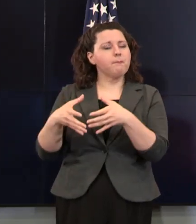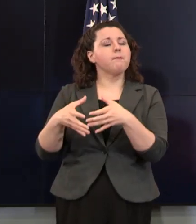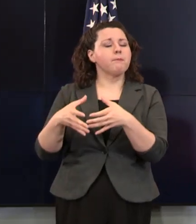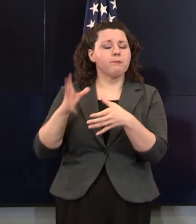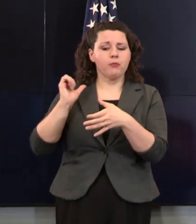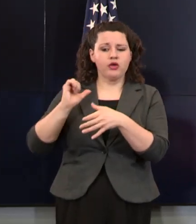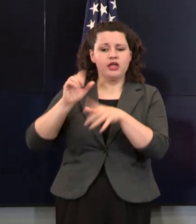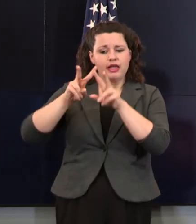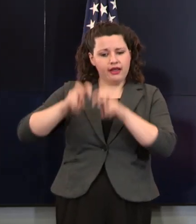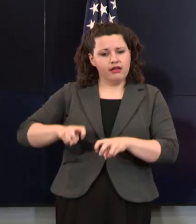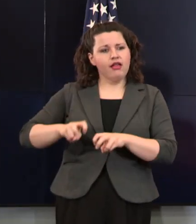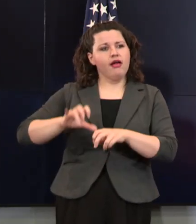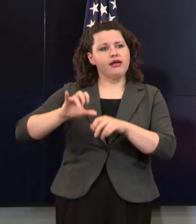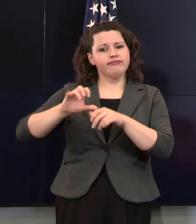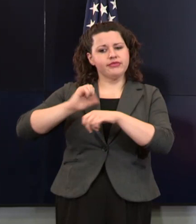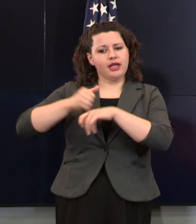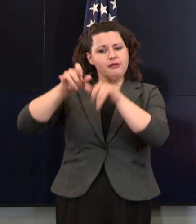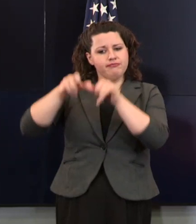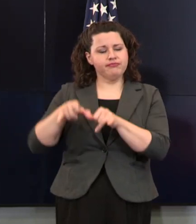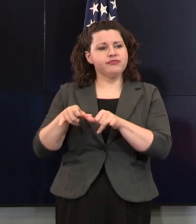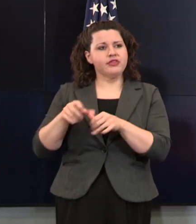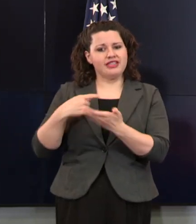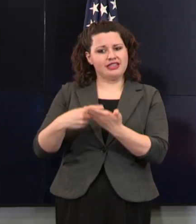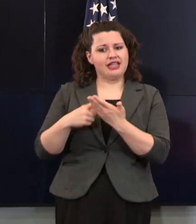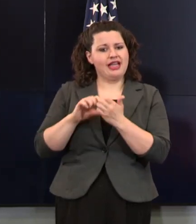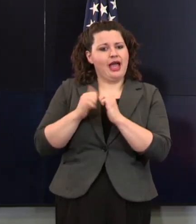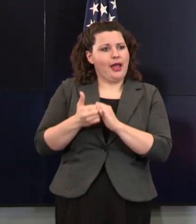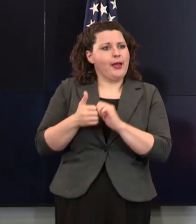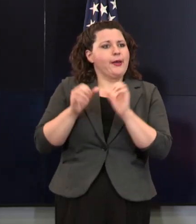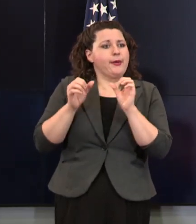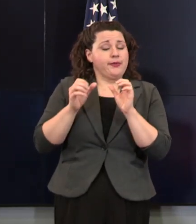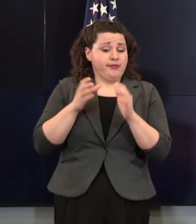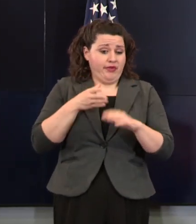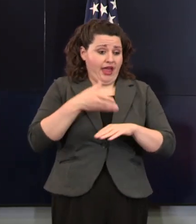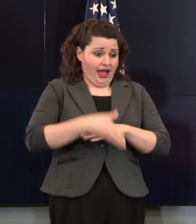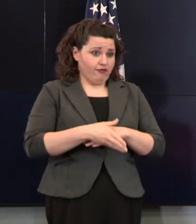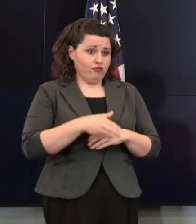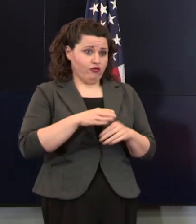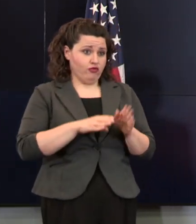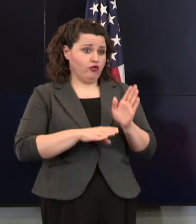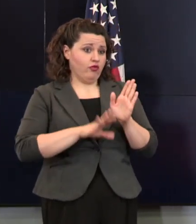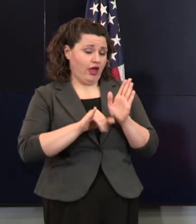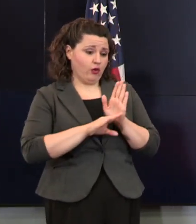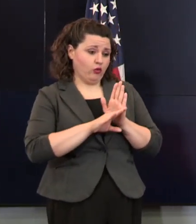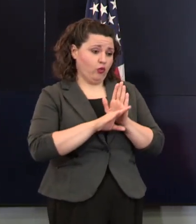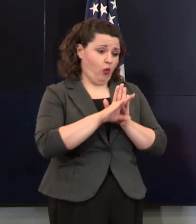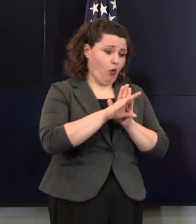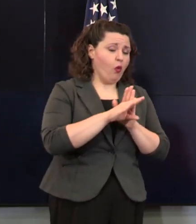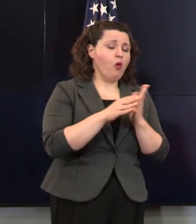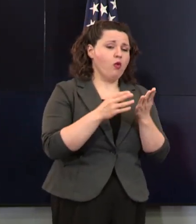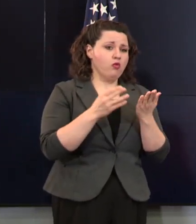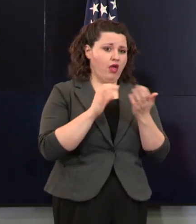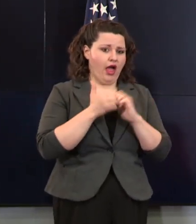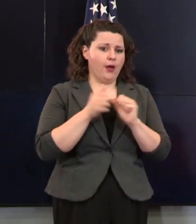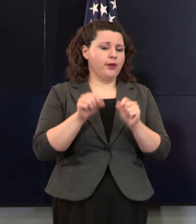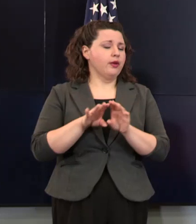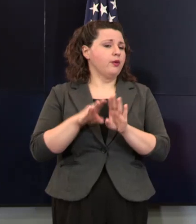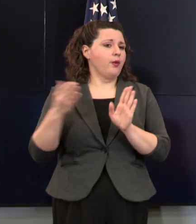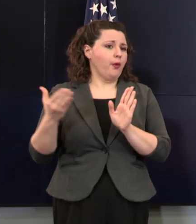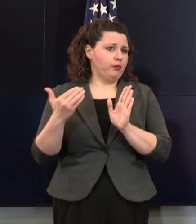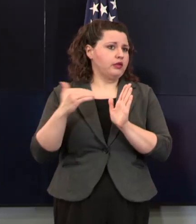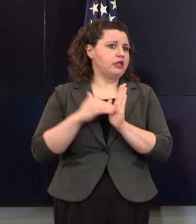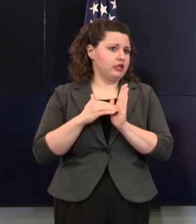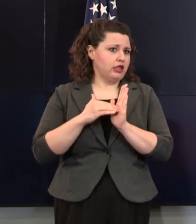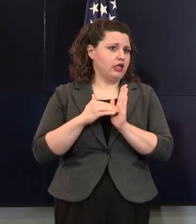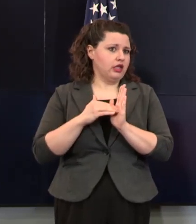metrics in place, and talk about how we start to, after we get through the growth phase, start to open up and